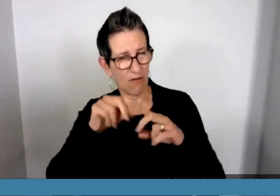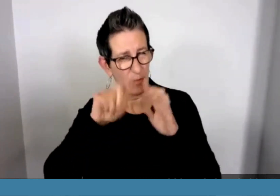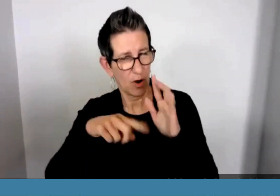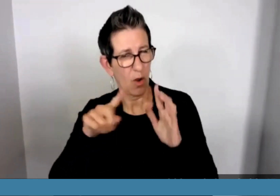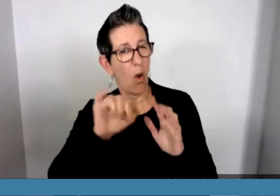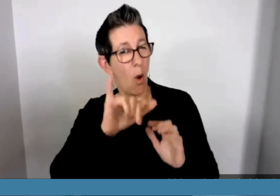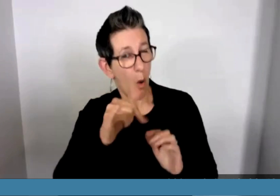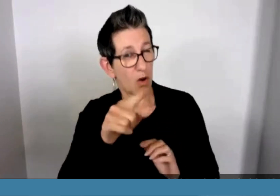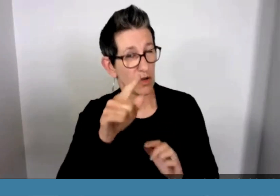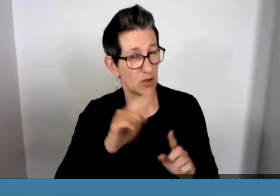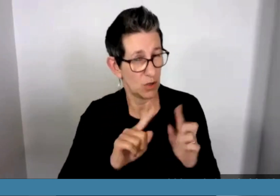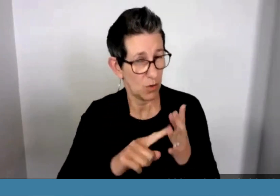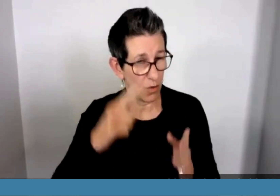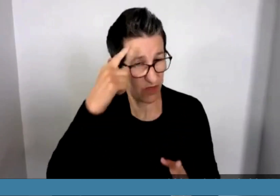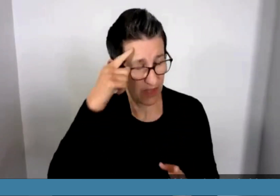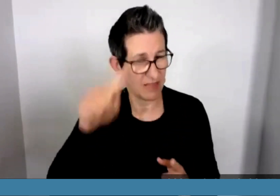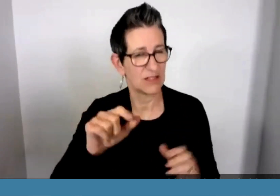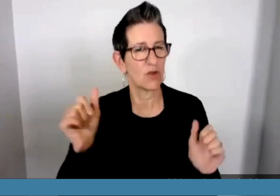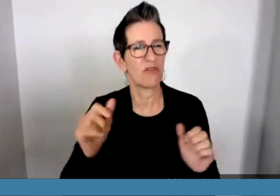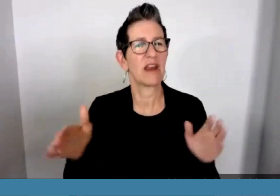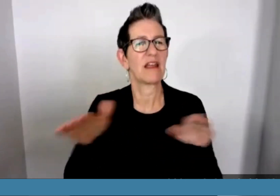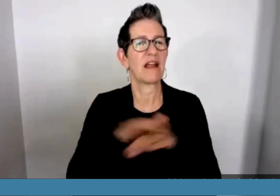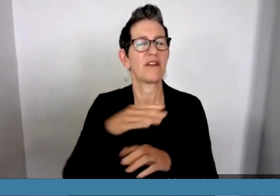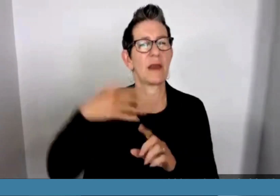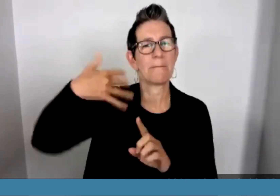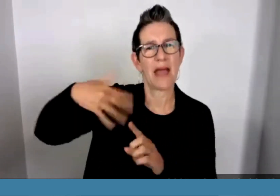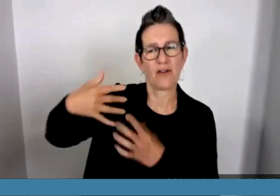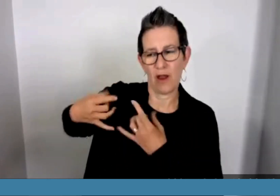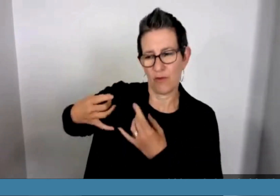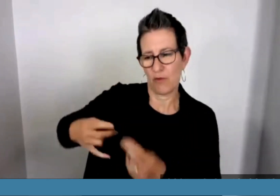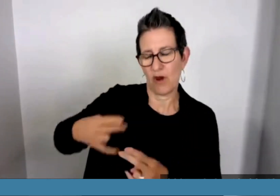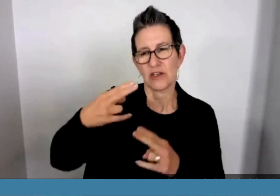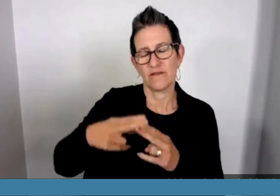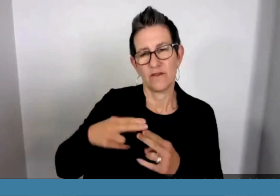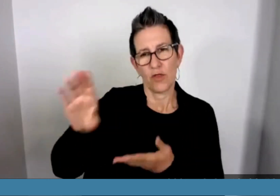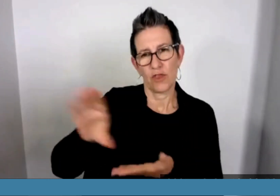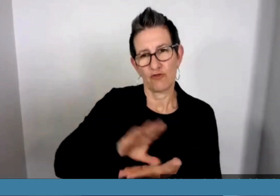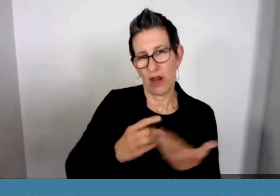covered in the background preparation for this grant opportunity?